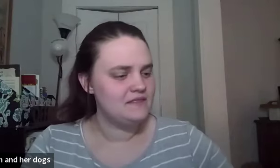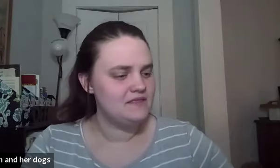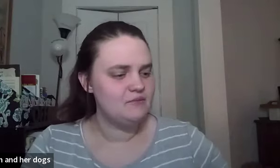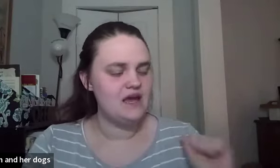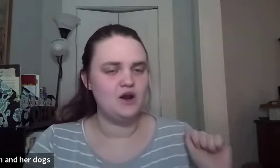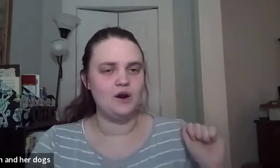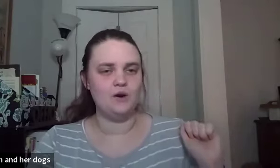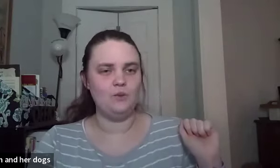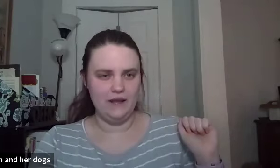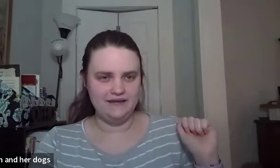Then we had our when.